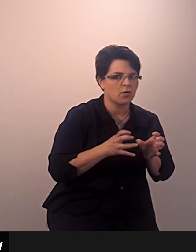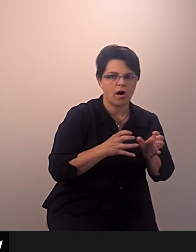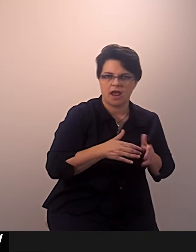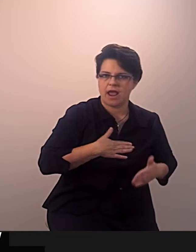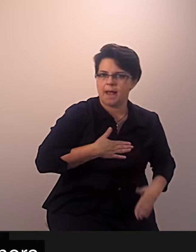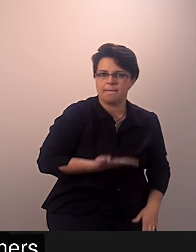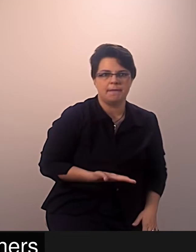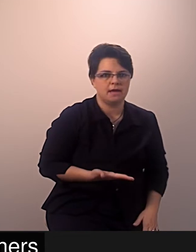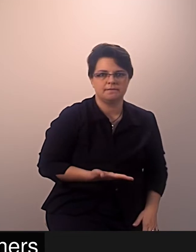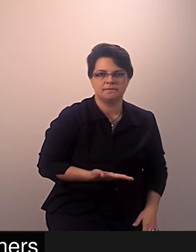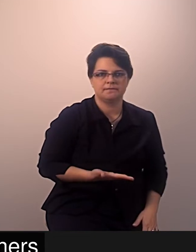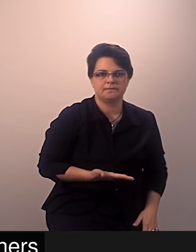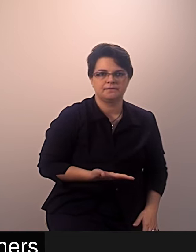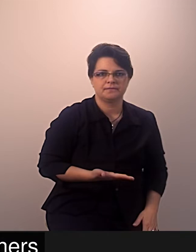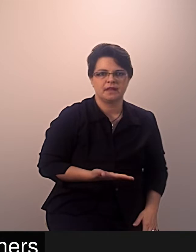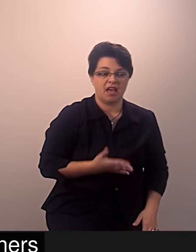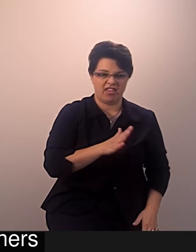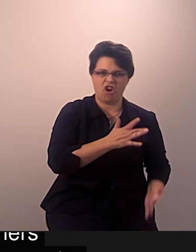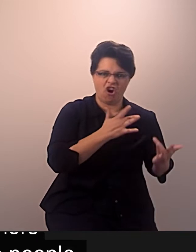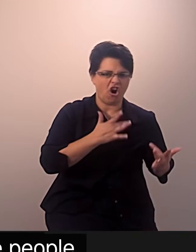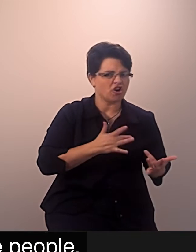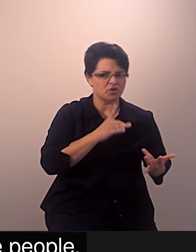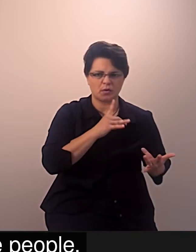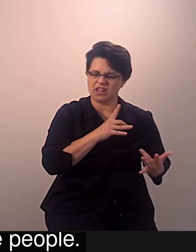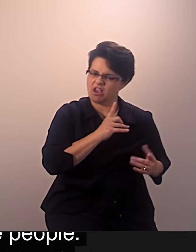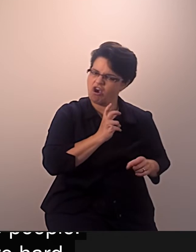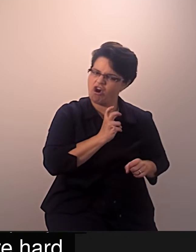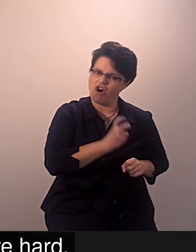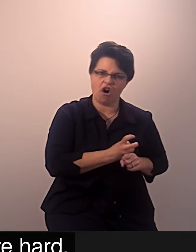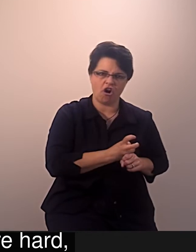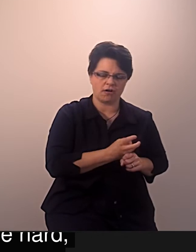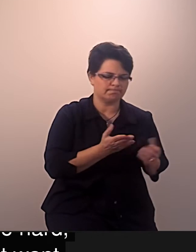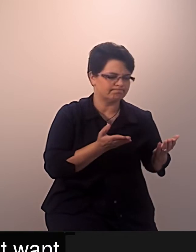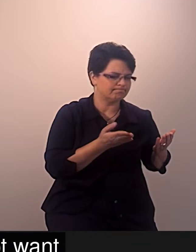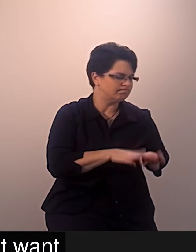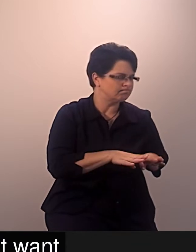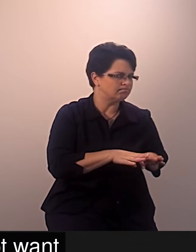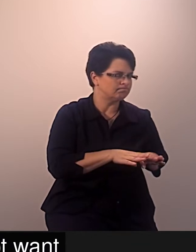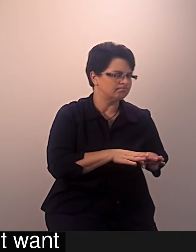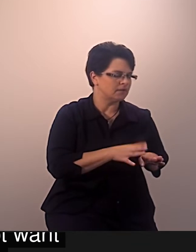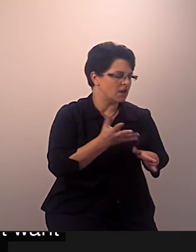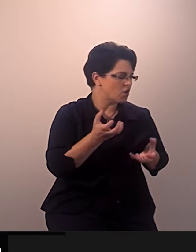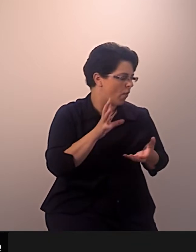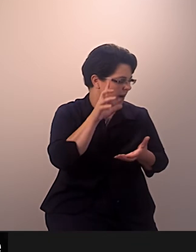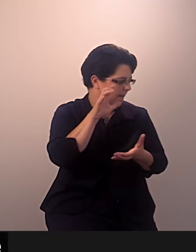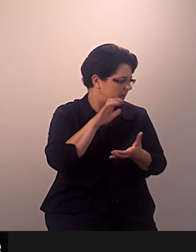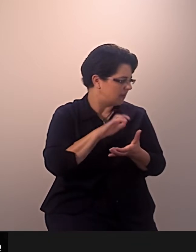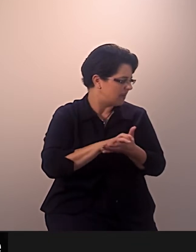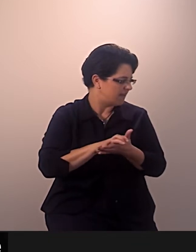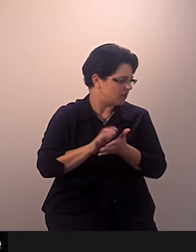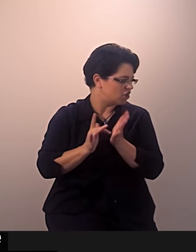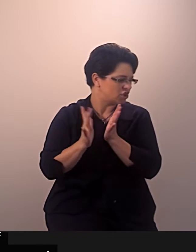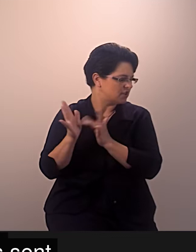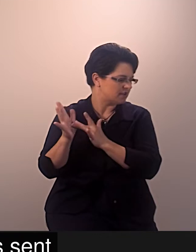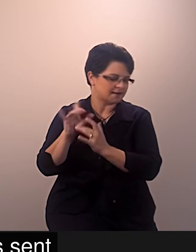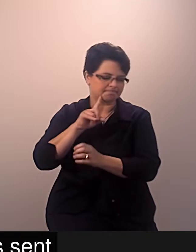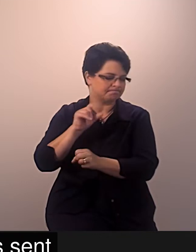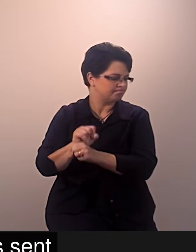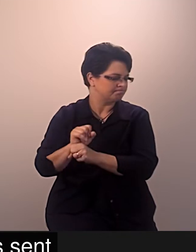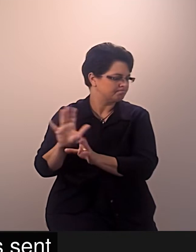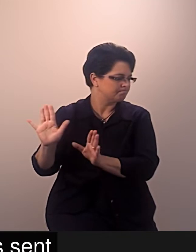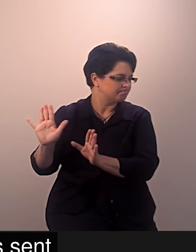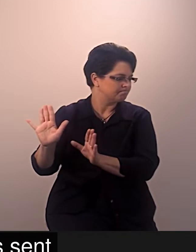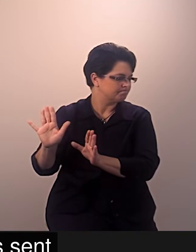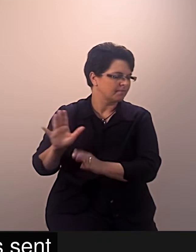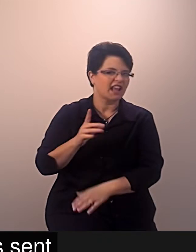people. Their hearts were hard. And they did not want to believe that Jesus was sent from God. They